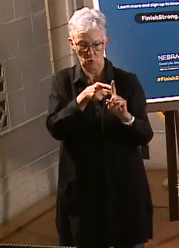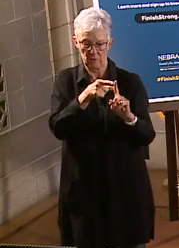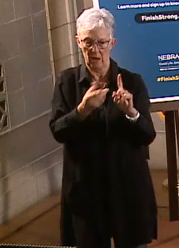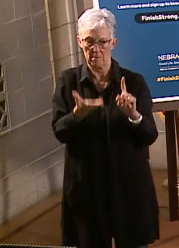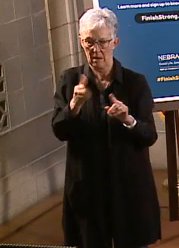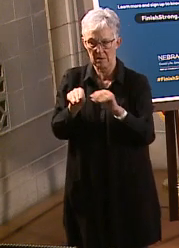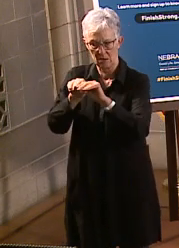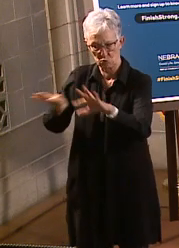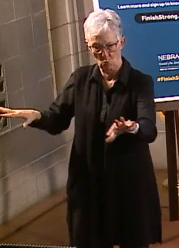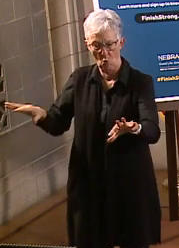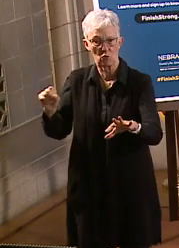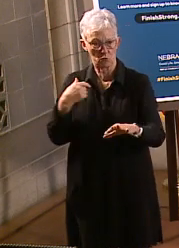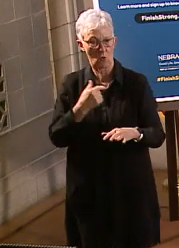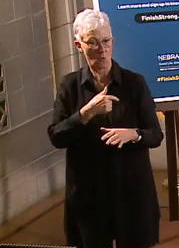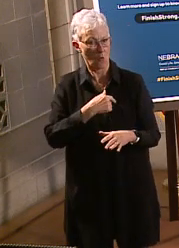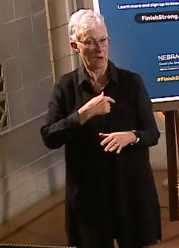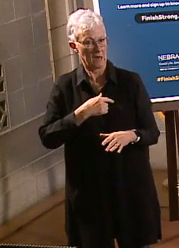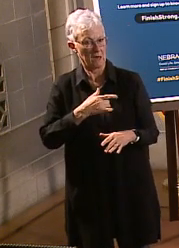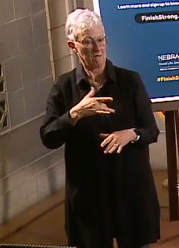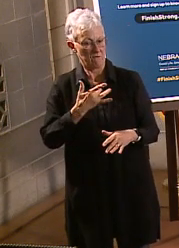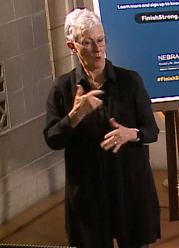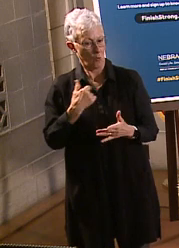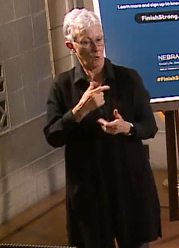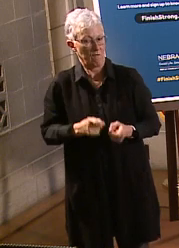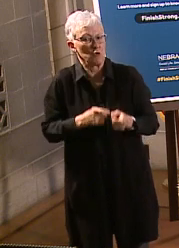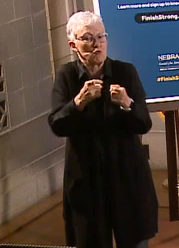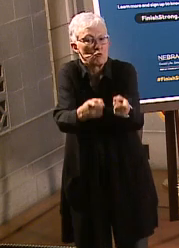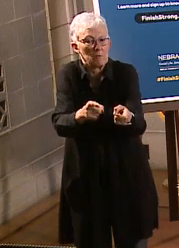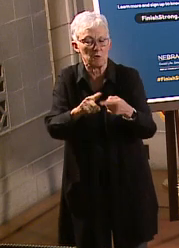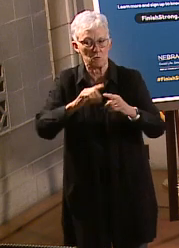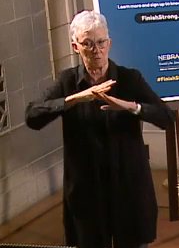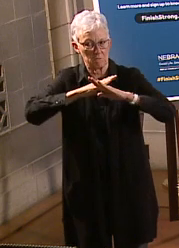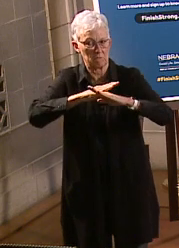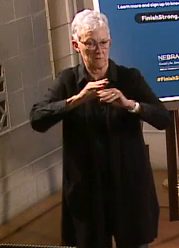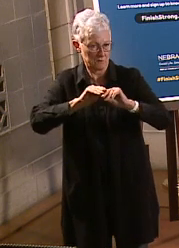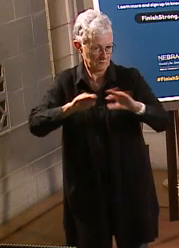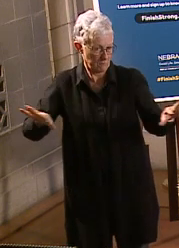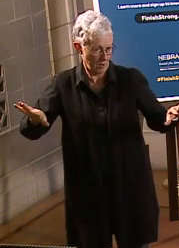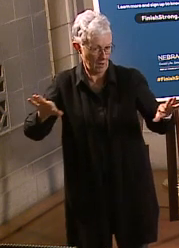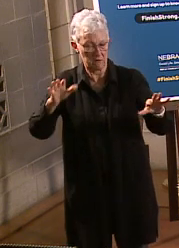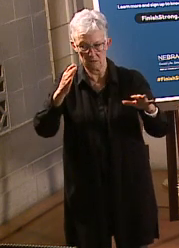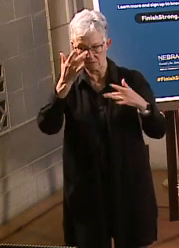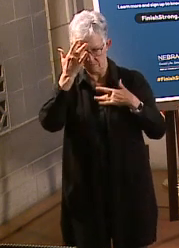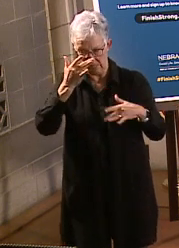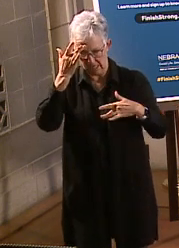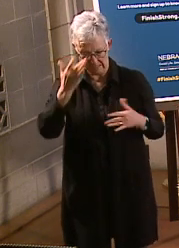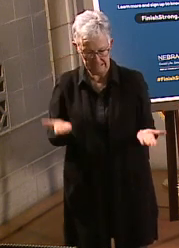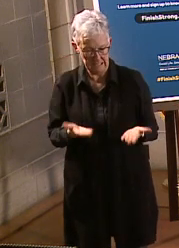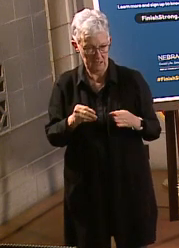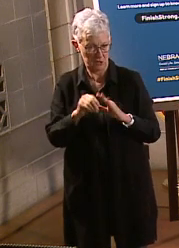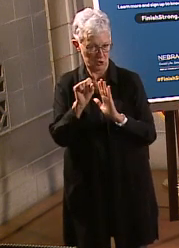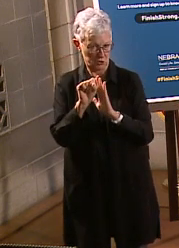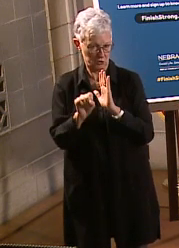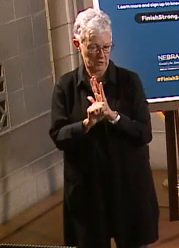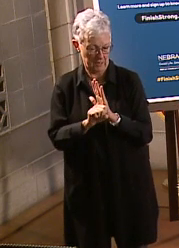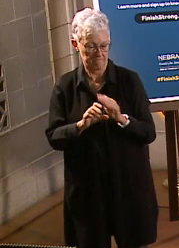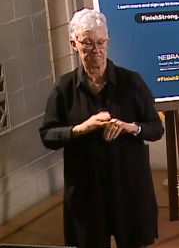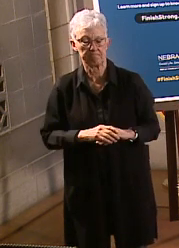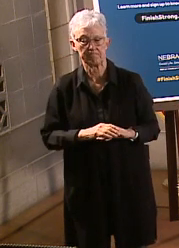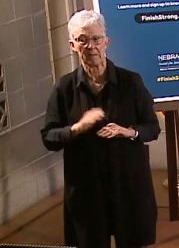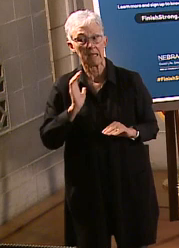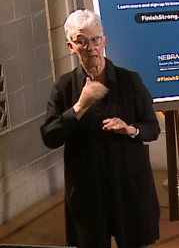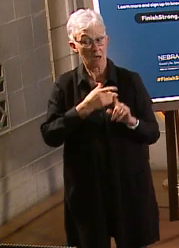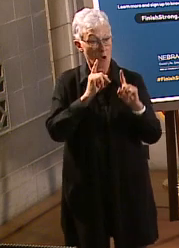Nebraska. I have a passion for community and also for business, and it is our mission to help create jobs and change lives